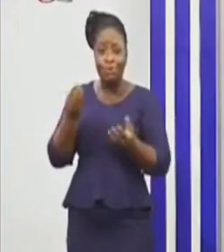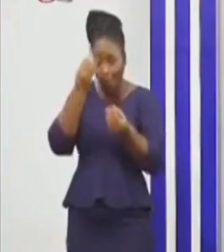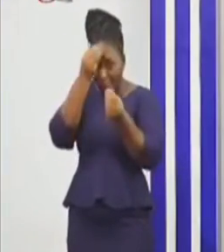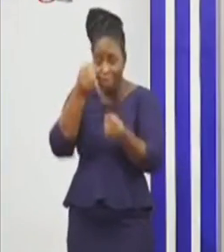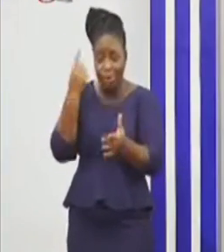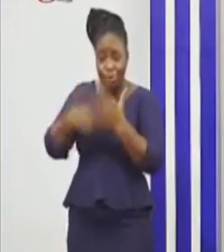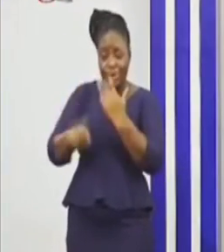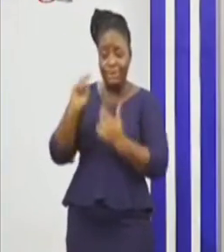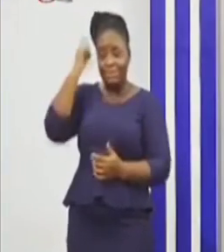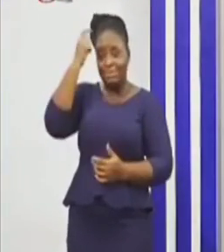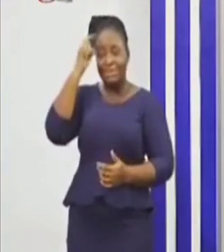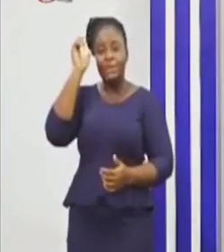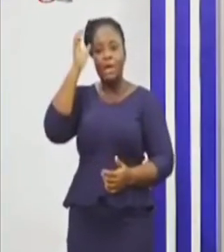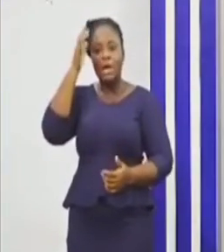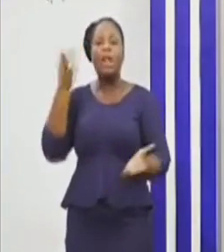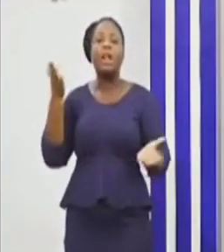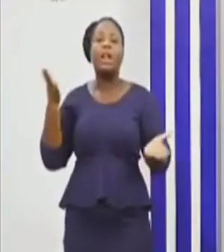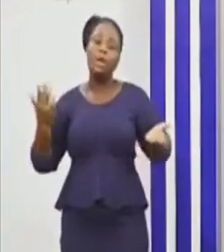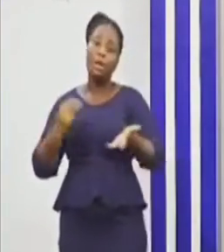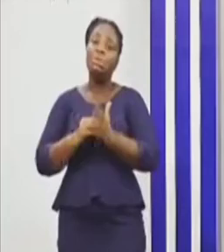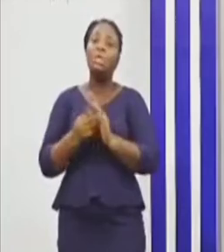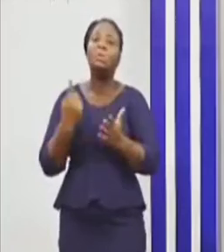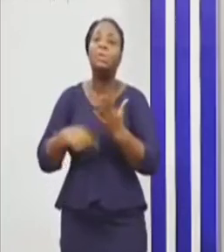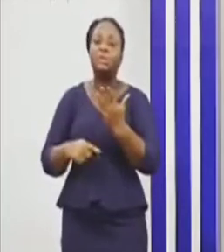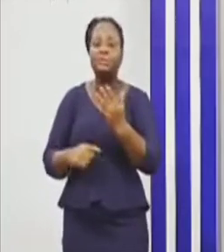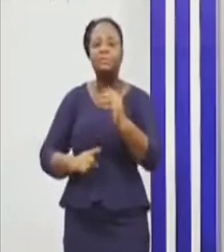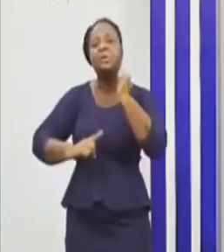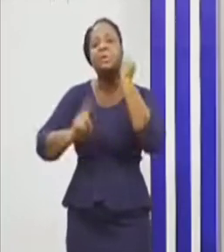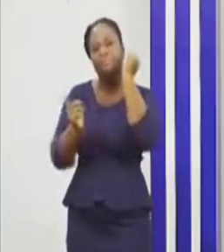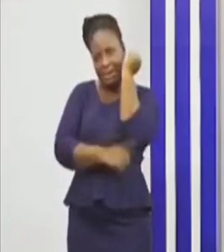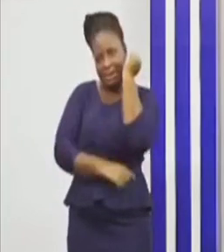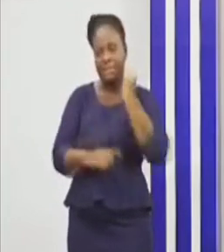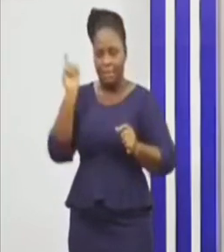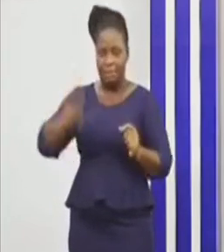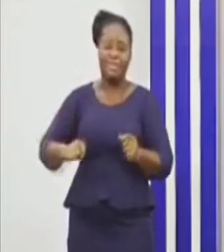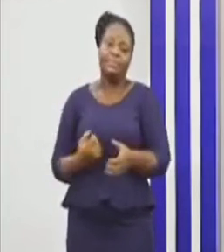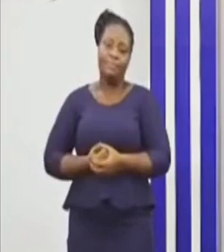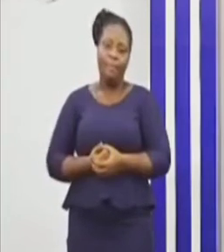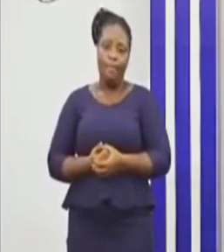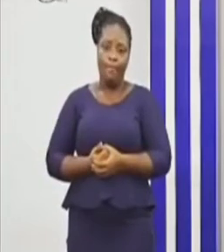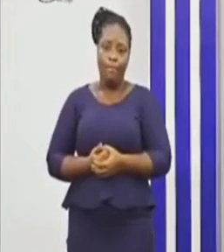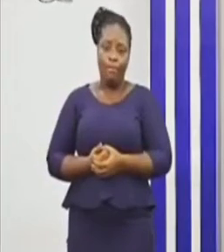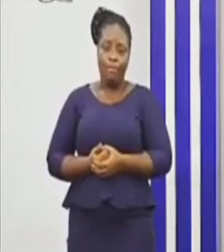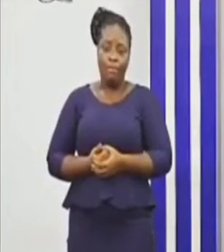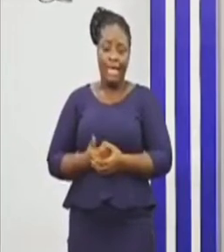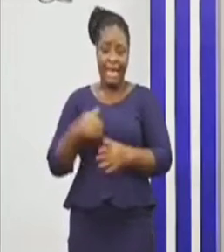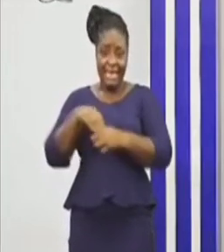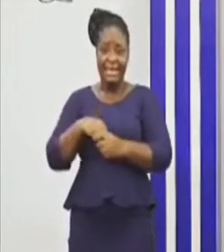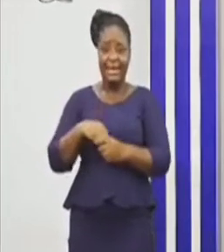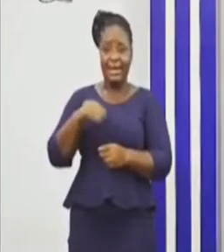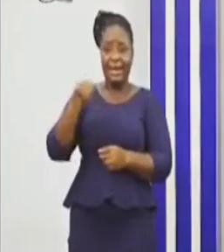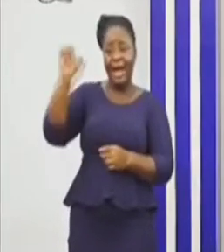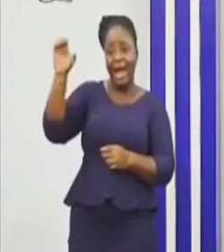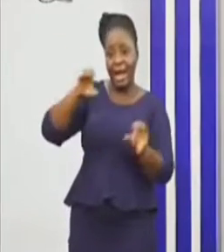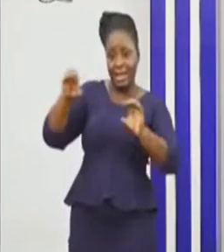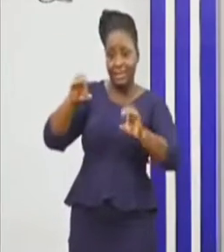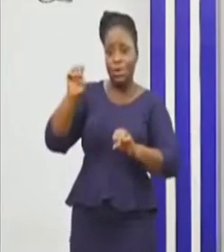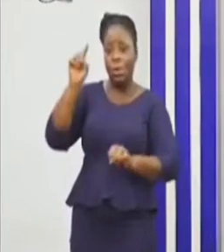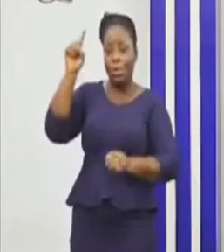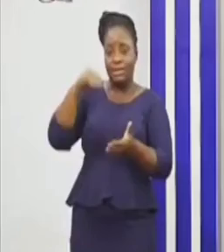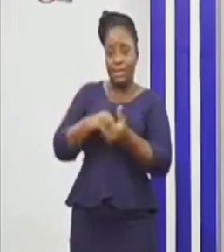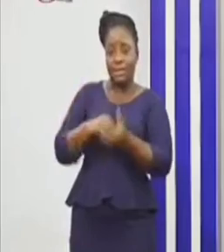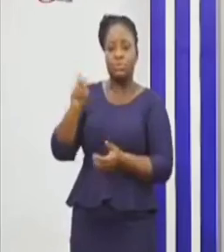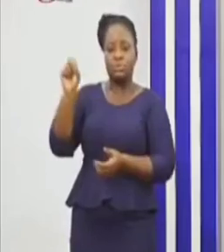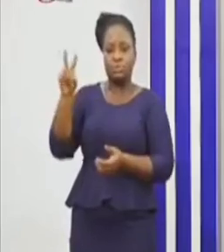The message is that you are going to be dealt with in accordance with the Imposition of Restrictions Act 2012.